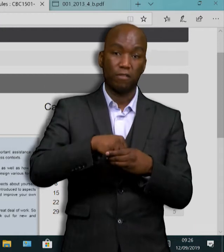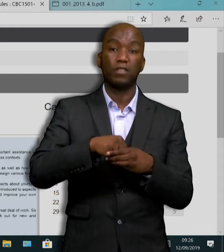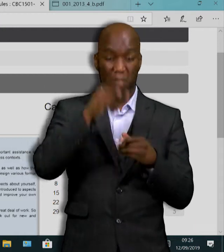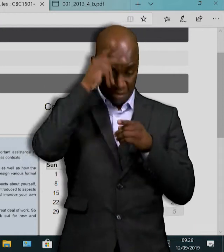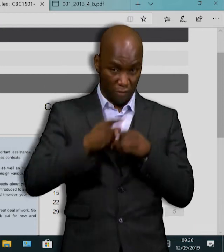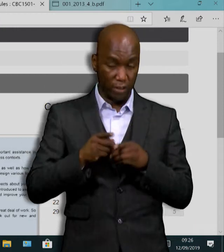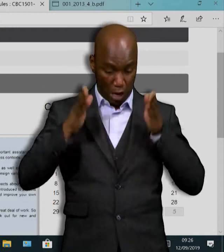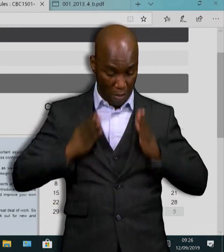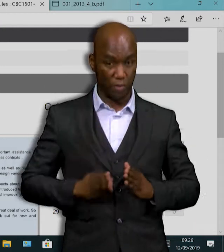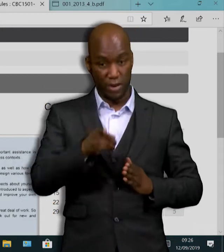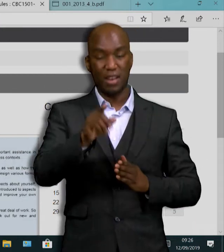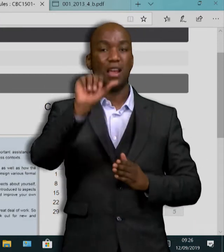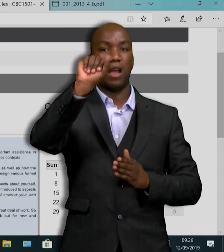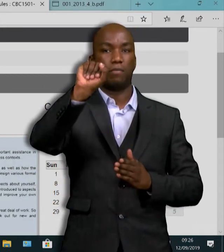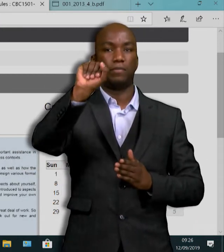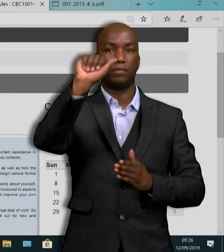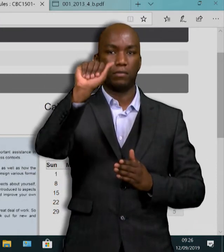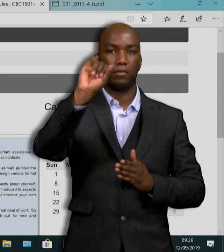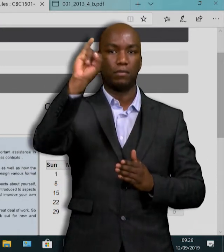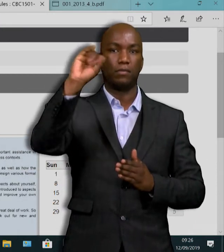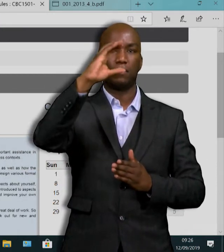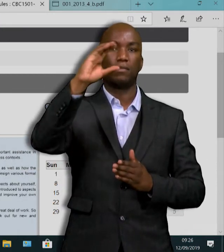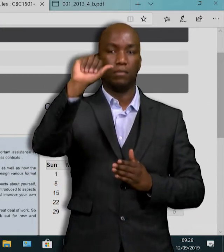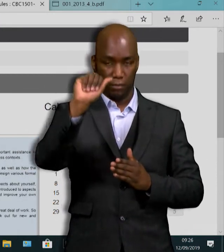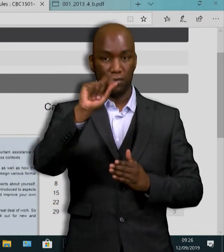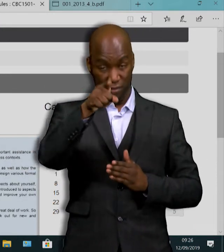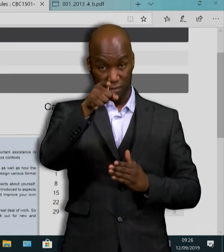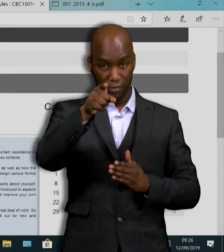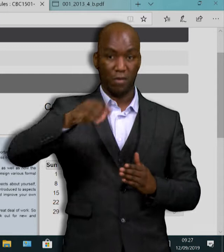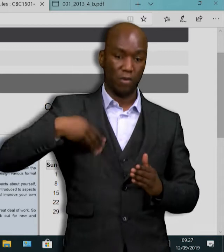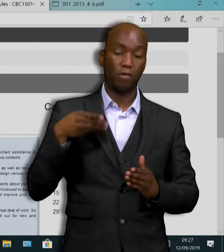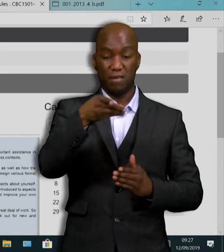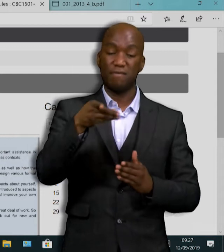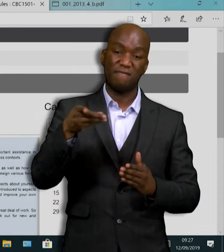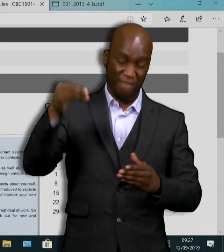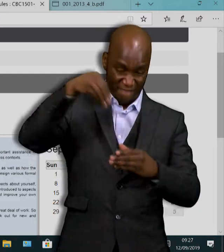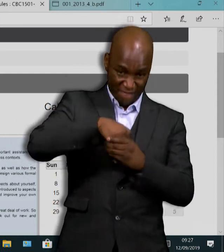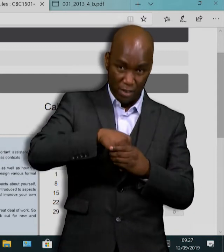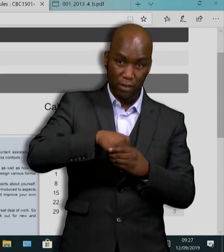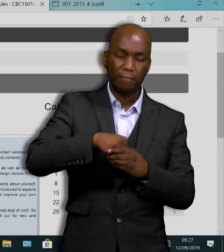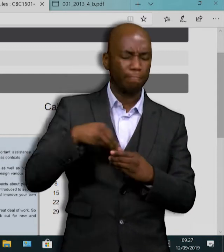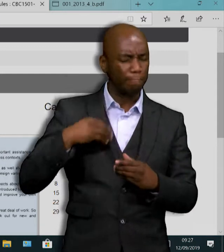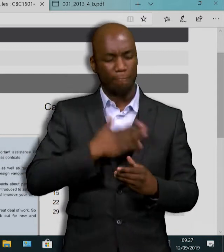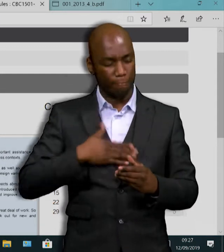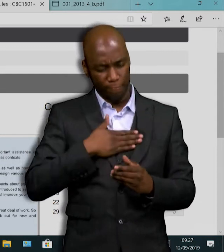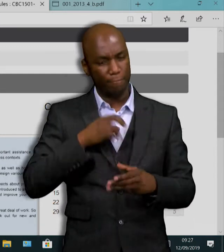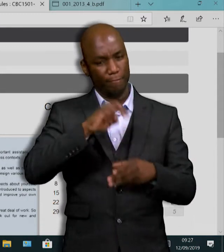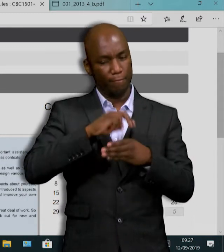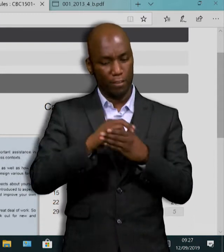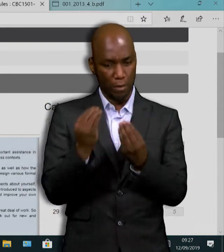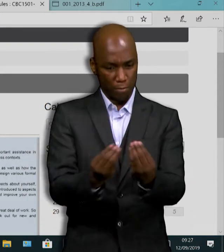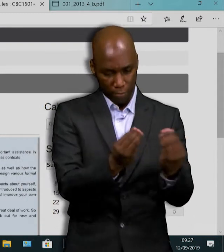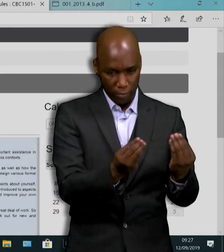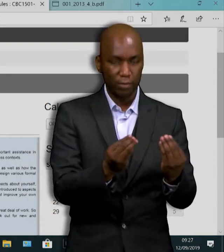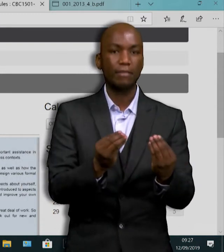the South African Institute of Chartered Accountants, has expressed a need for accountants to